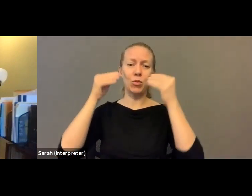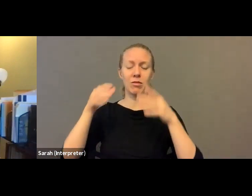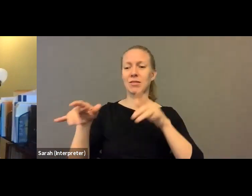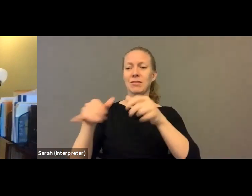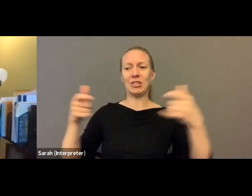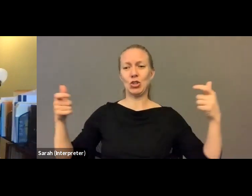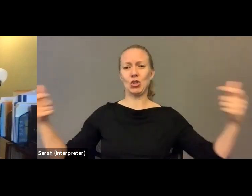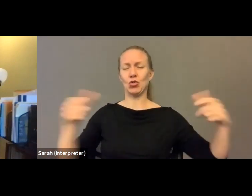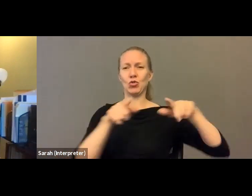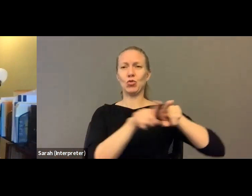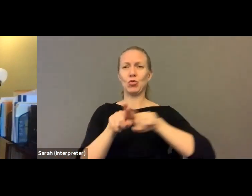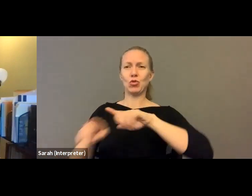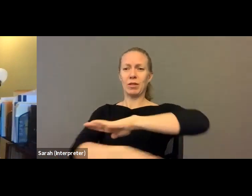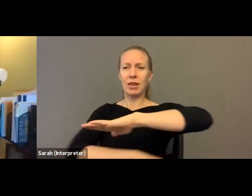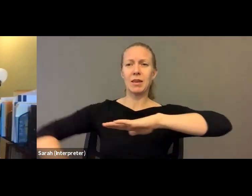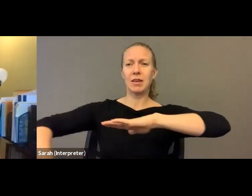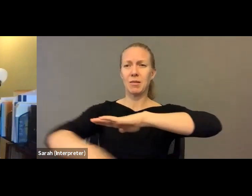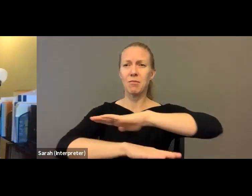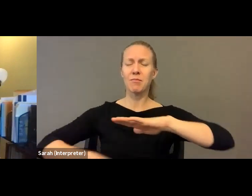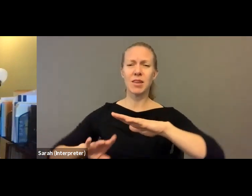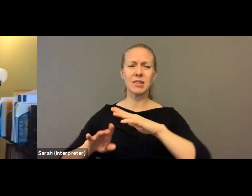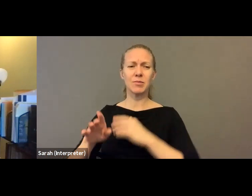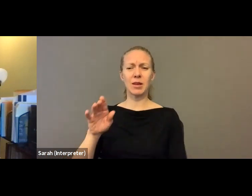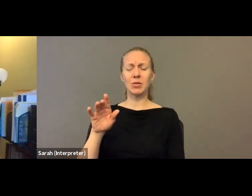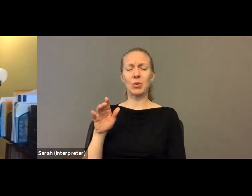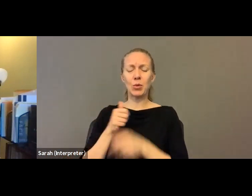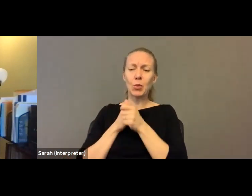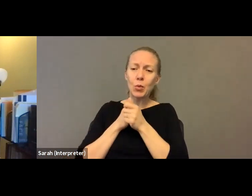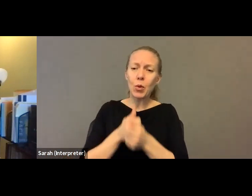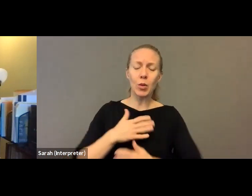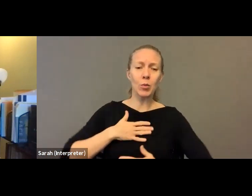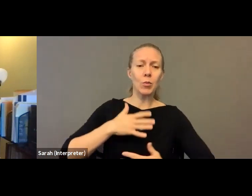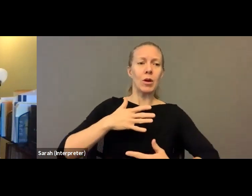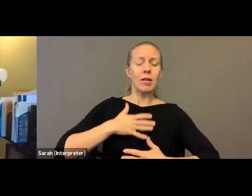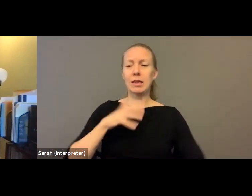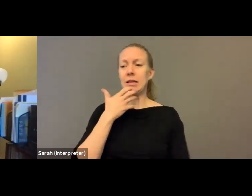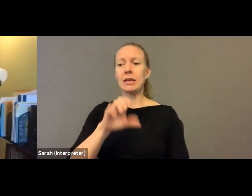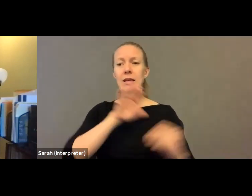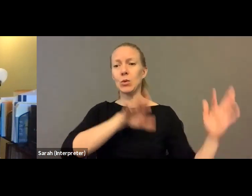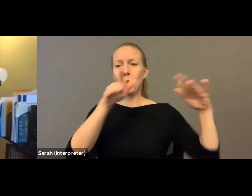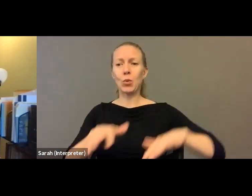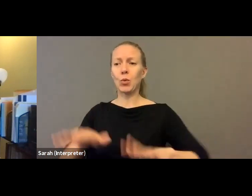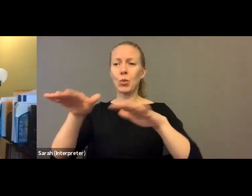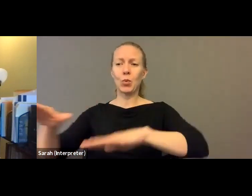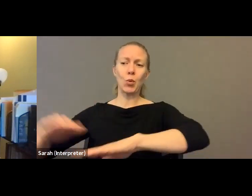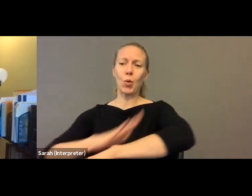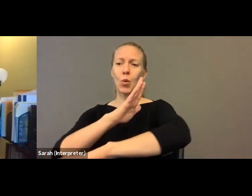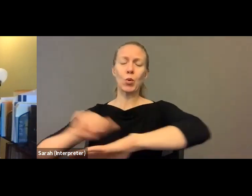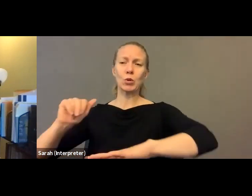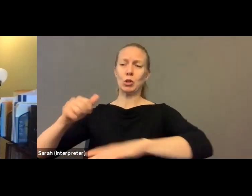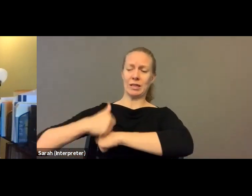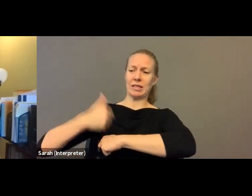legs. Follow. Breath, heat, in ocean, endangered air, erring,